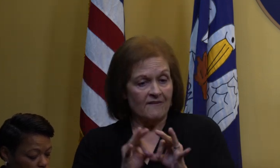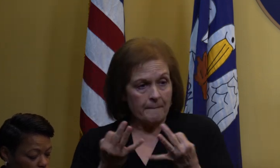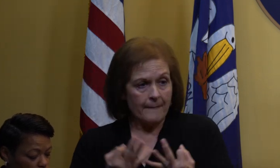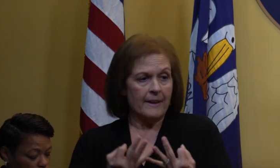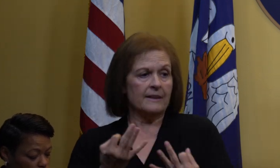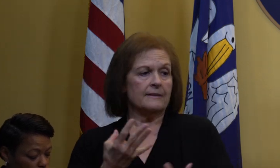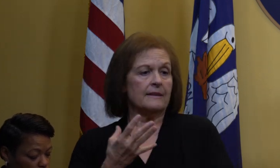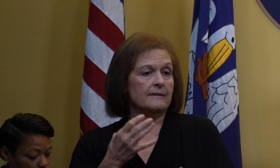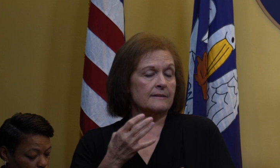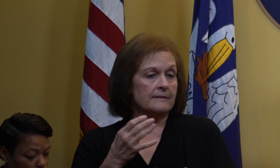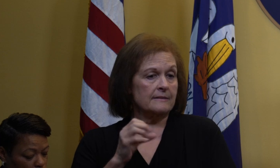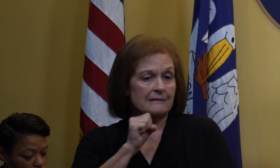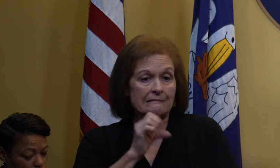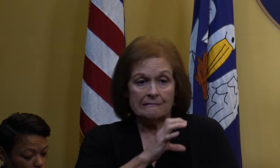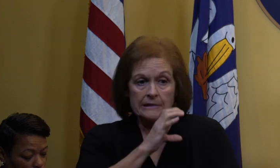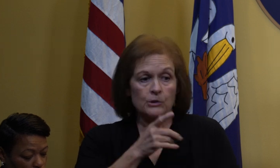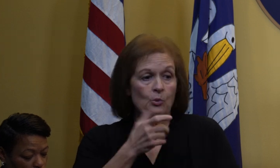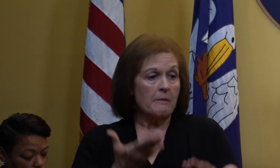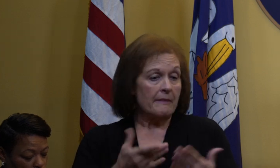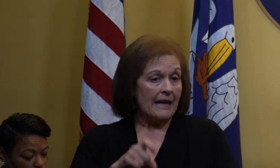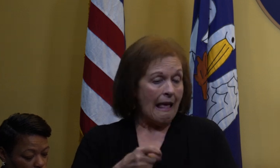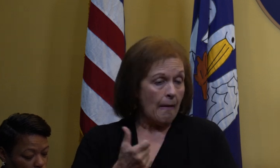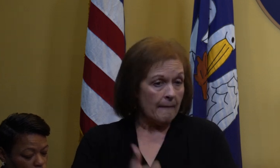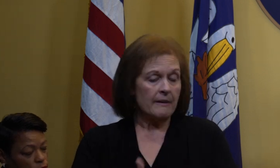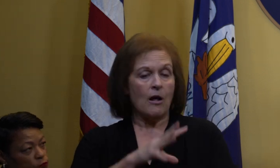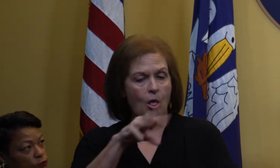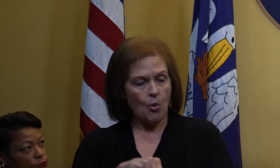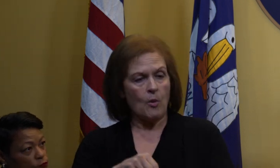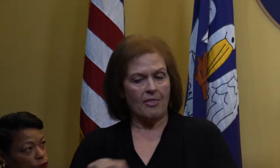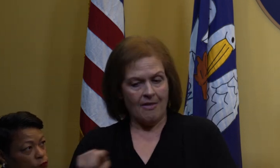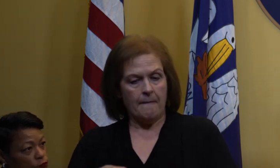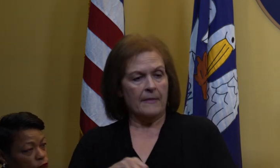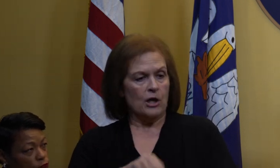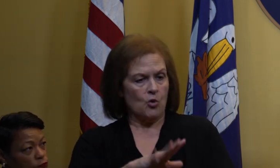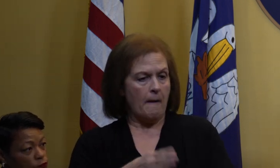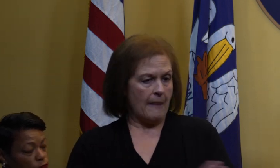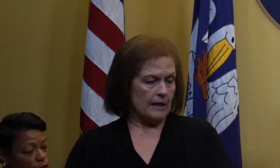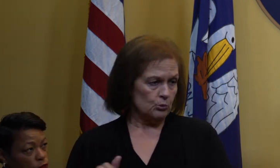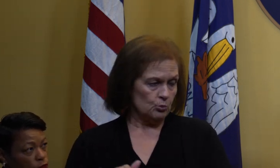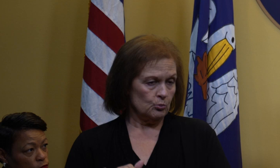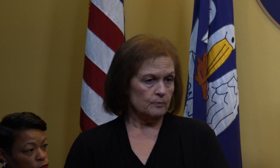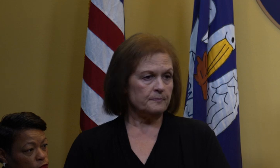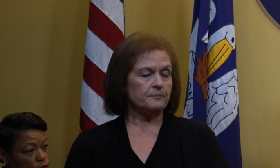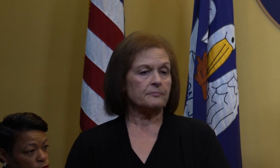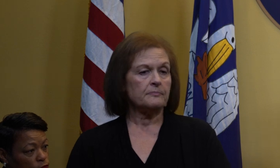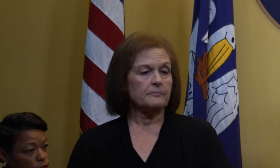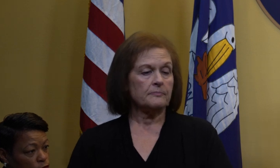plan for those seniors that may need help, and include them in your plan, please.